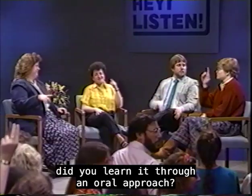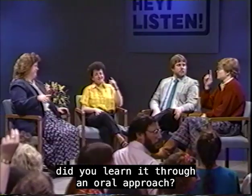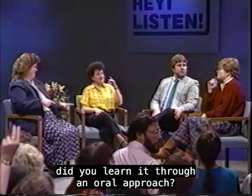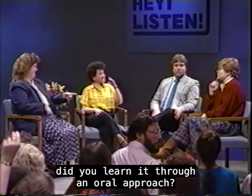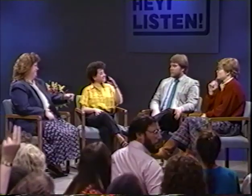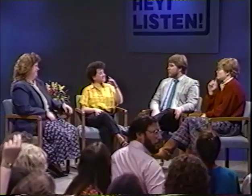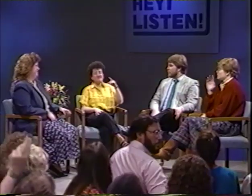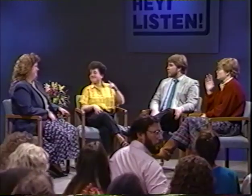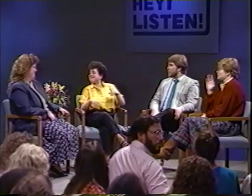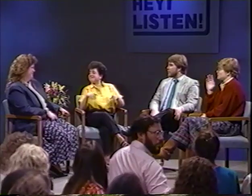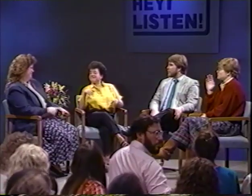approach?